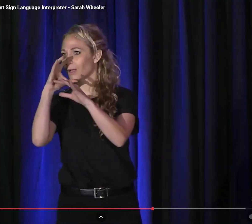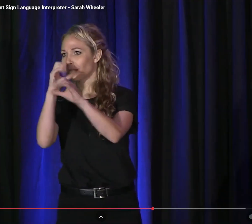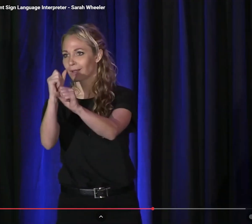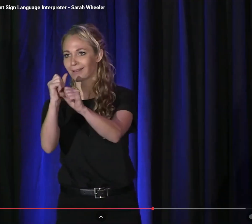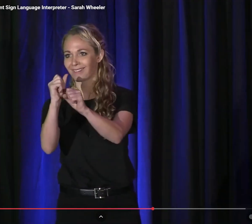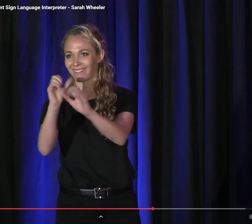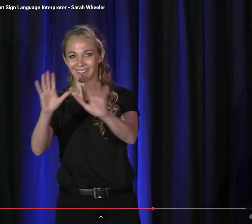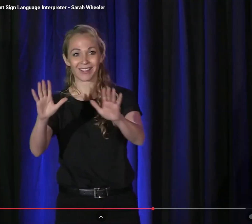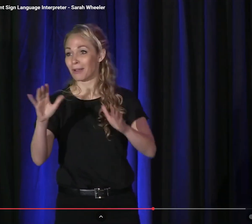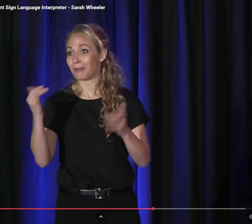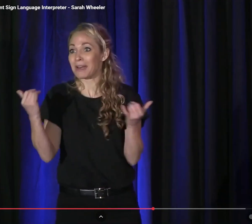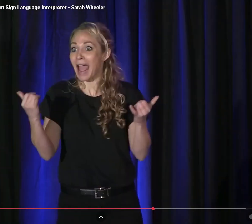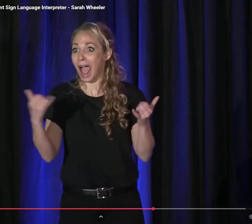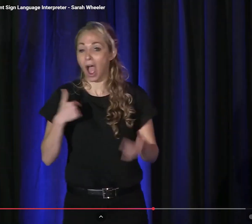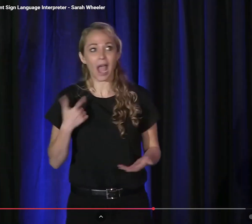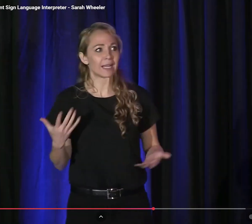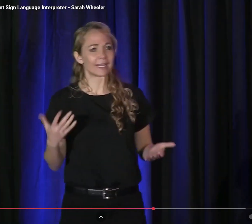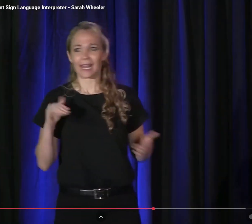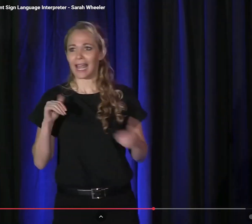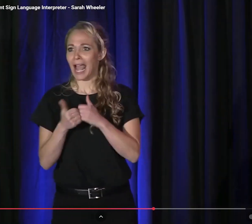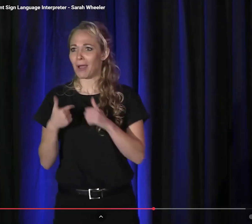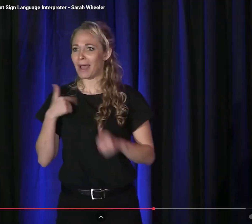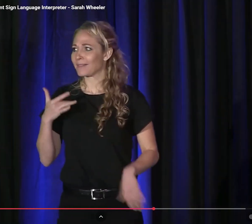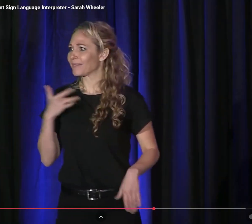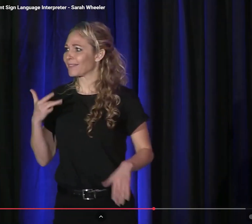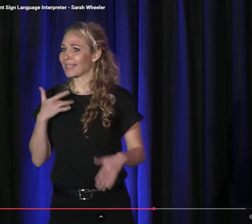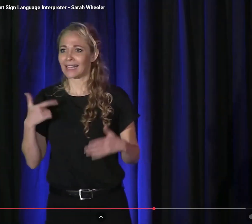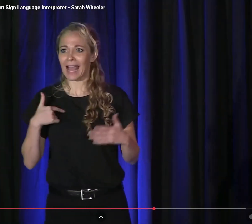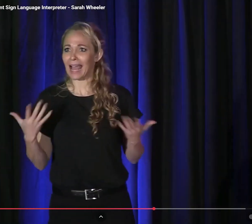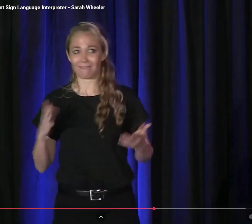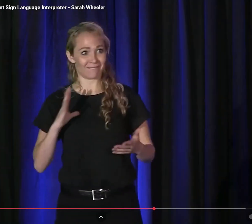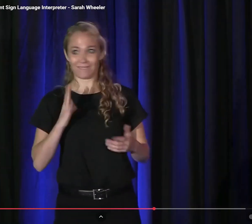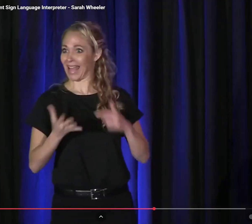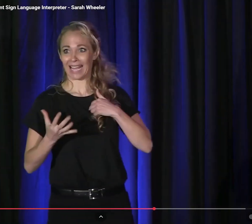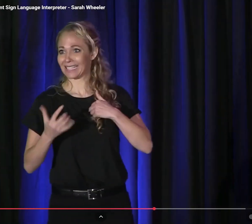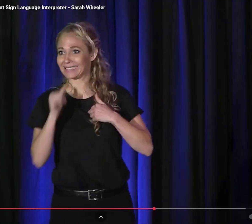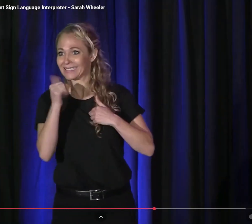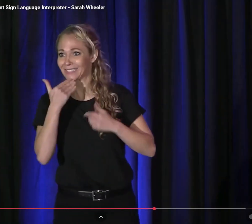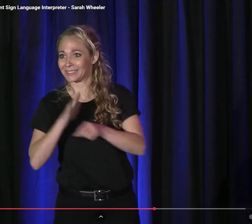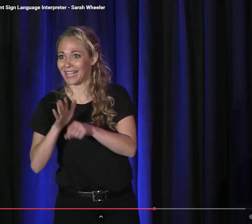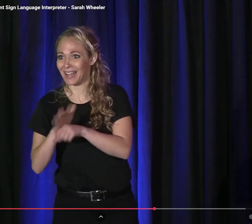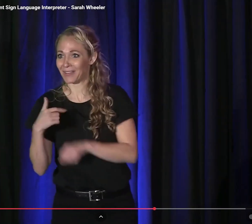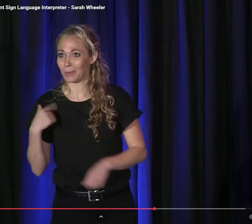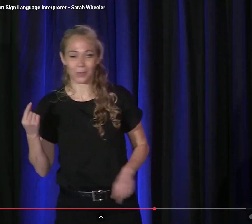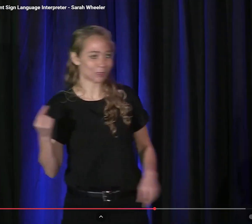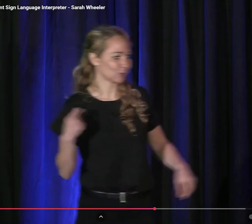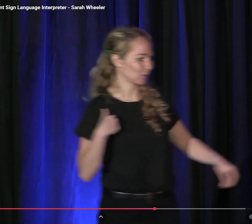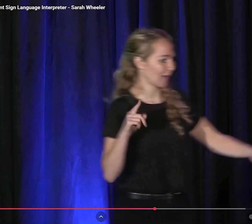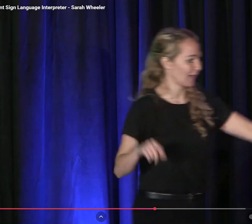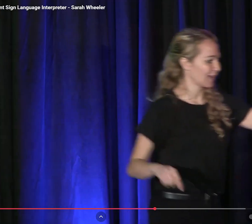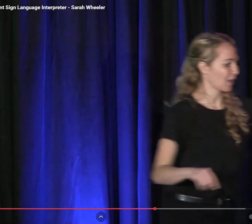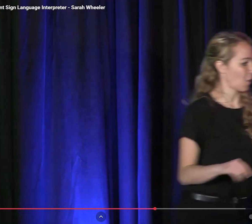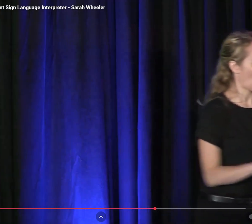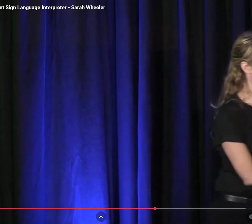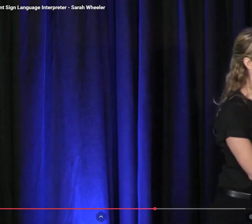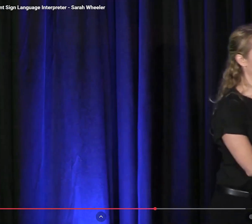So a really great tool I've found is the emotion wheel. So now if I can't just say, "Oh, I feel fine." That's not good enough. Now